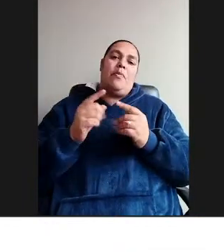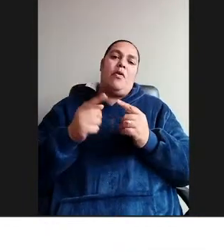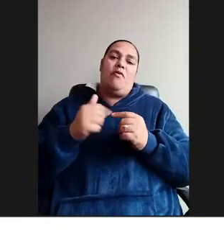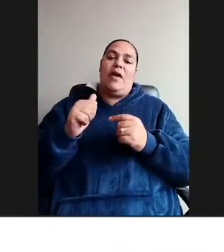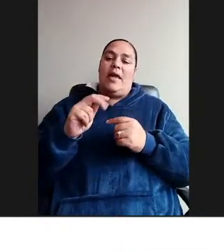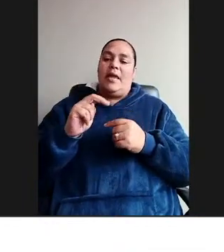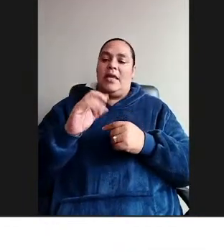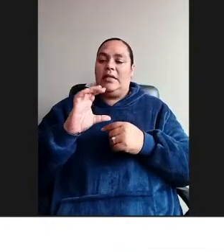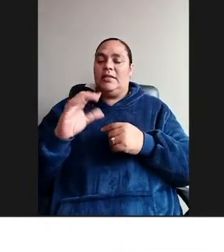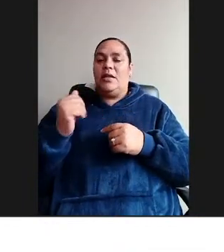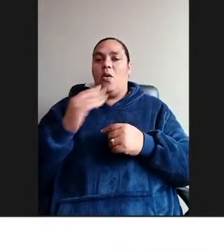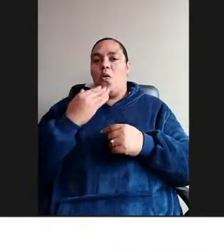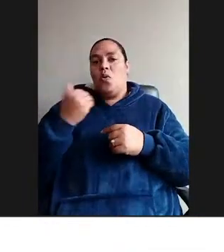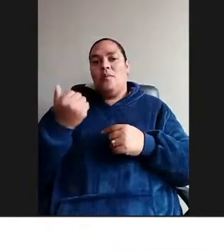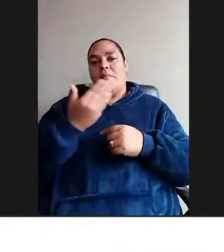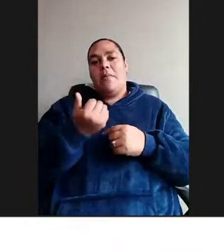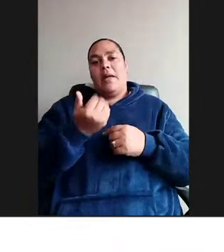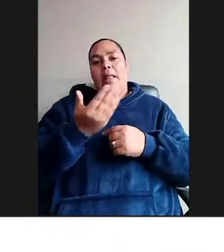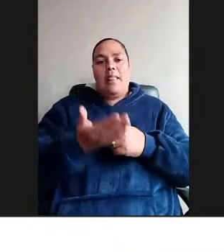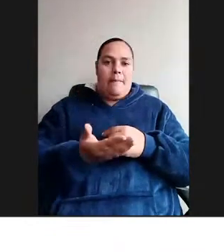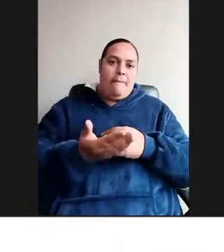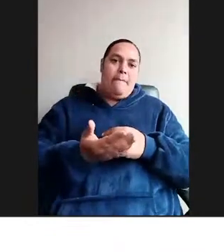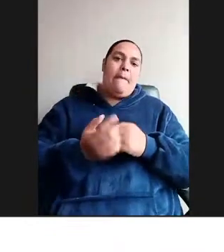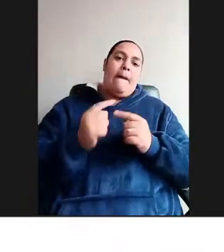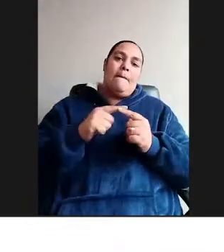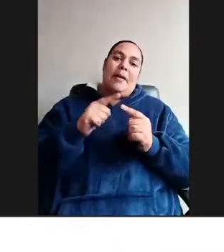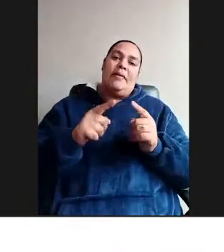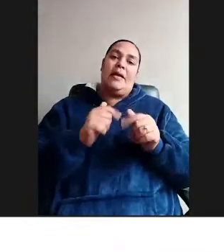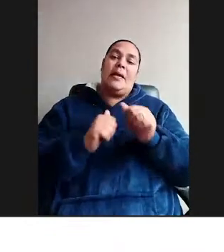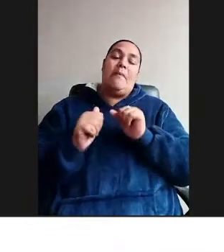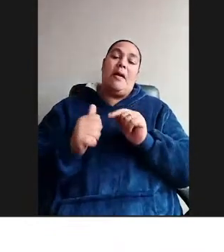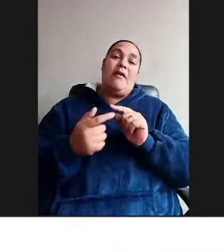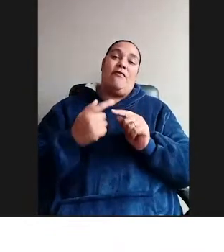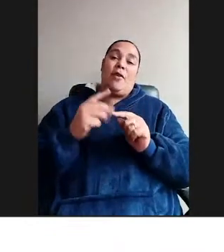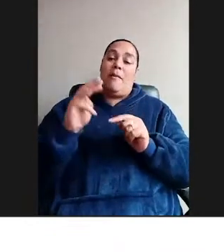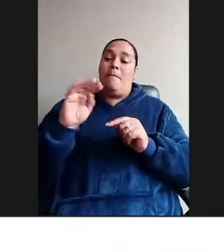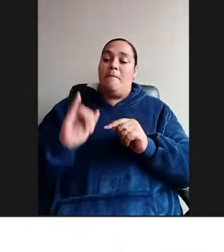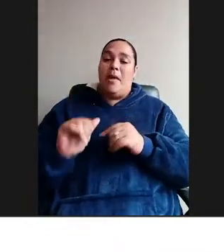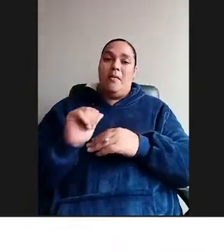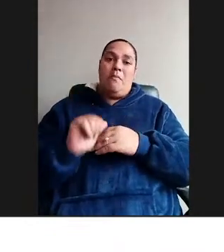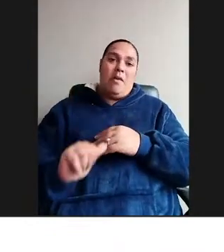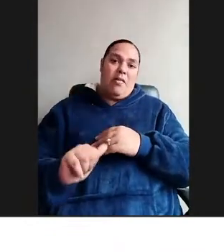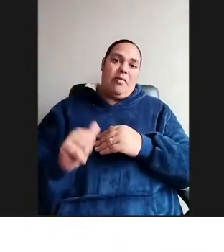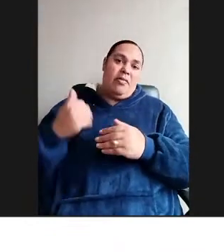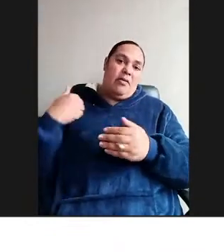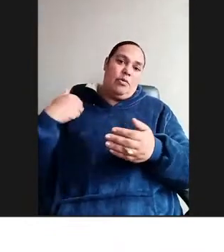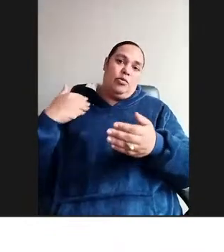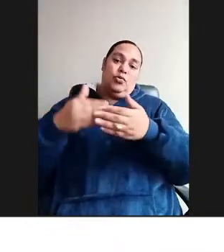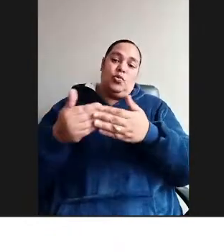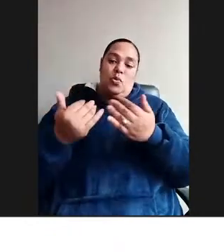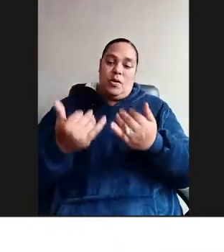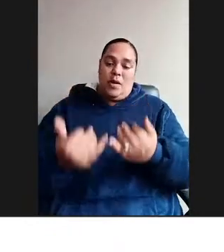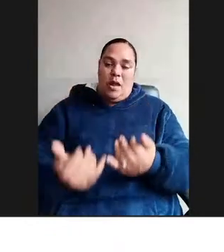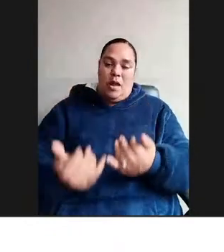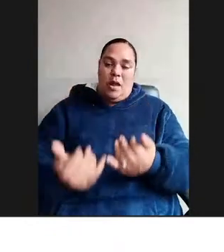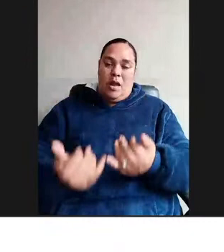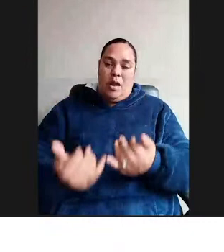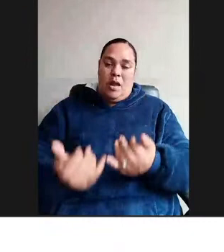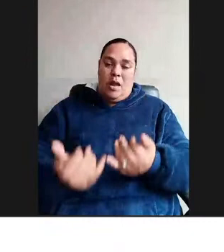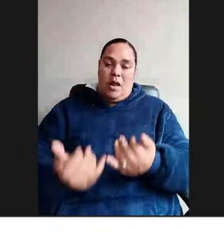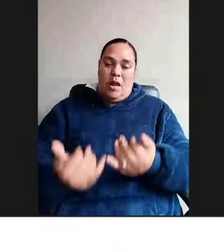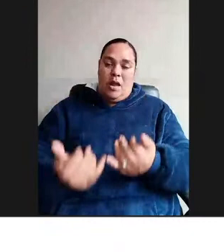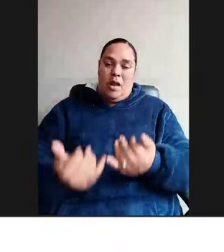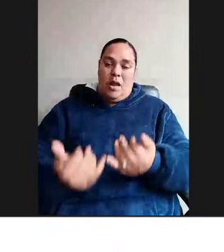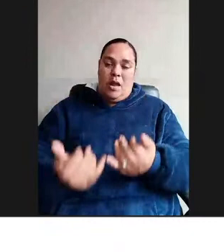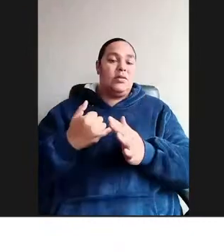submitted claims. This goes back from May month up until now. So let's just let